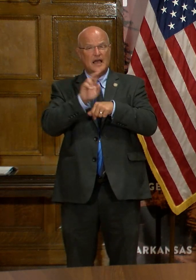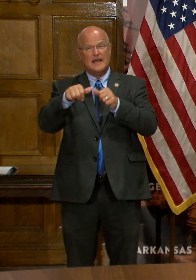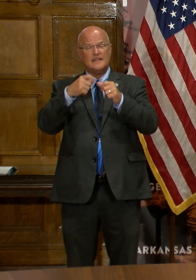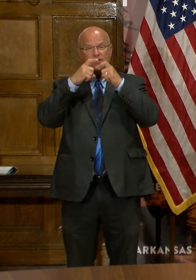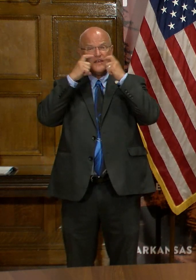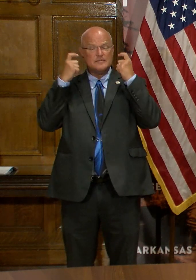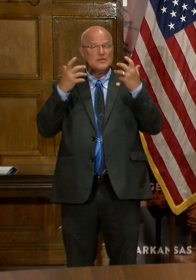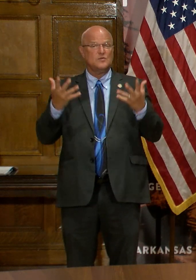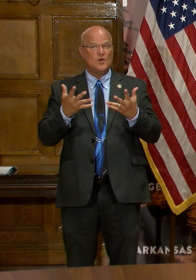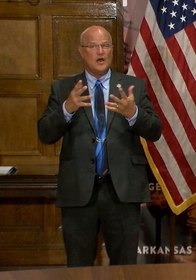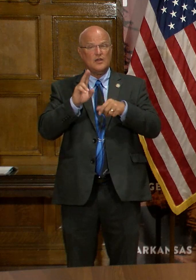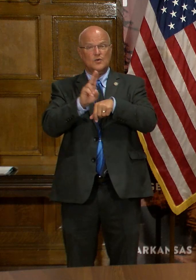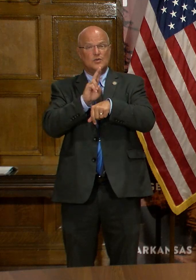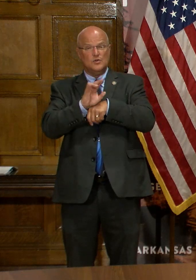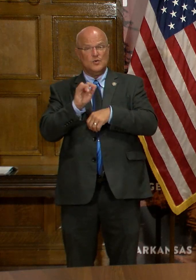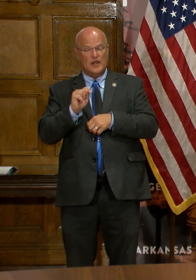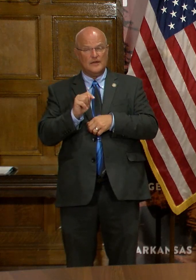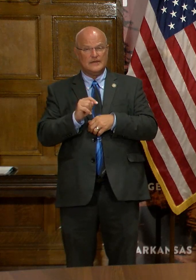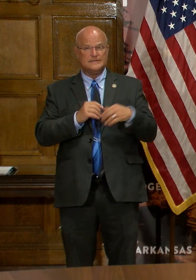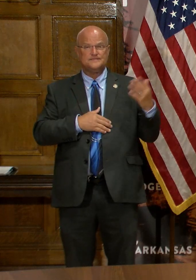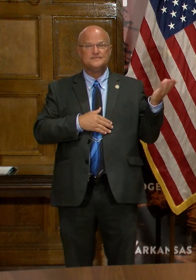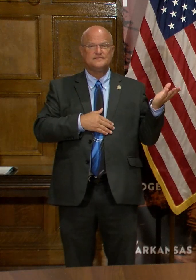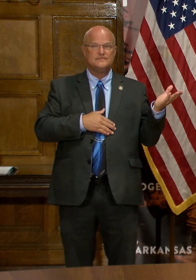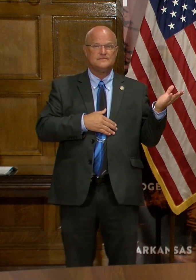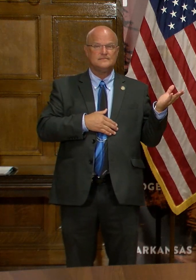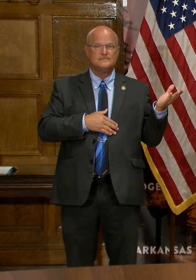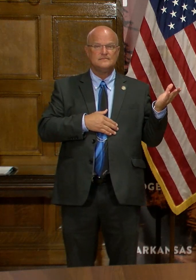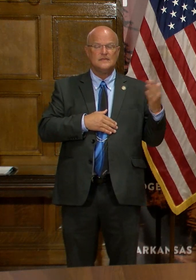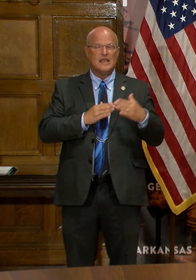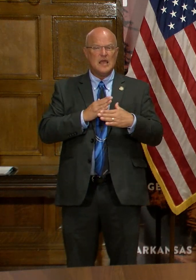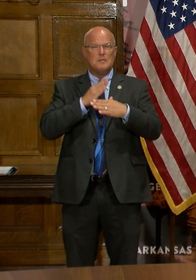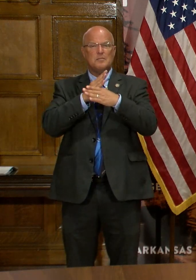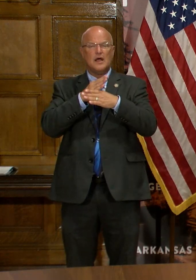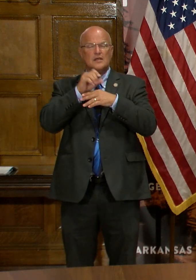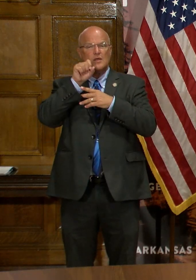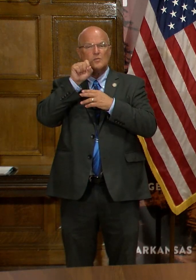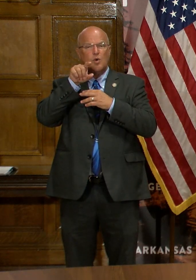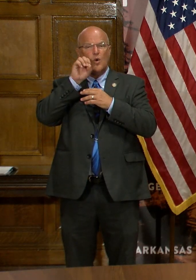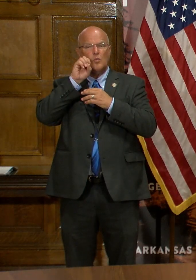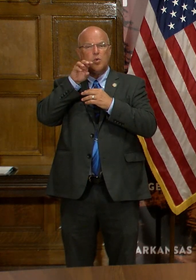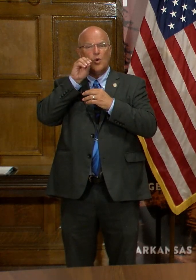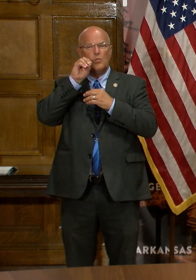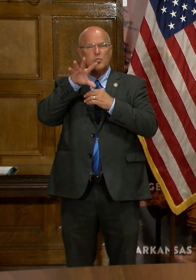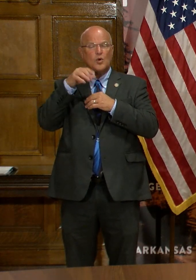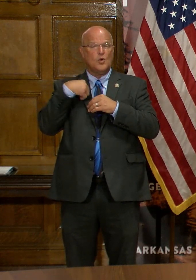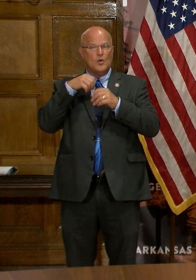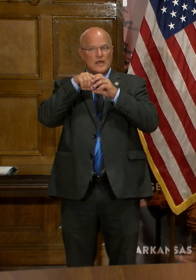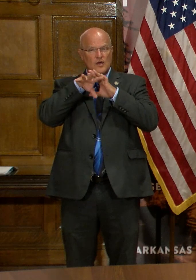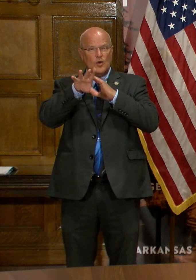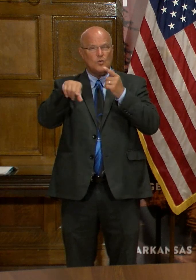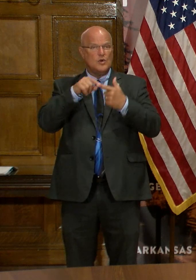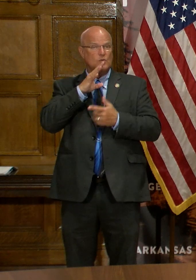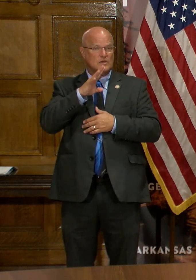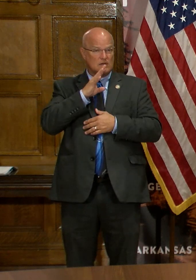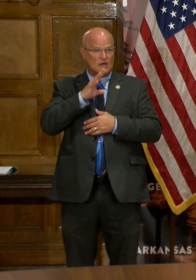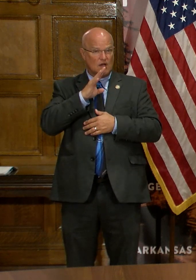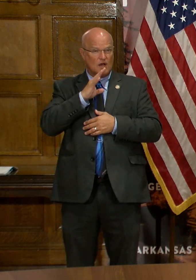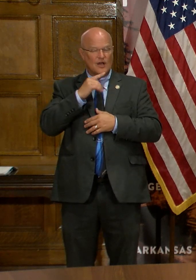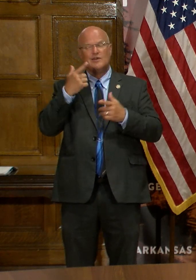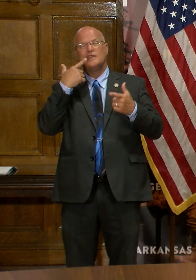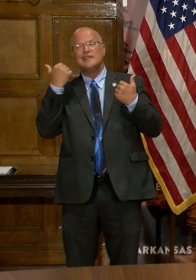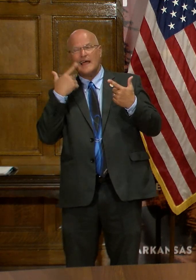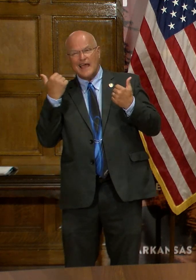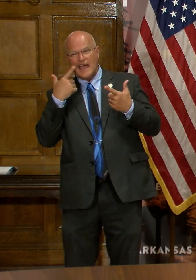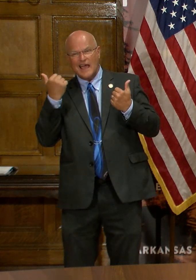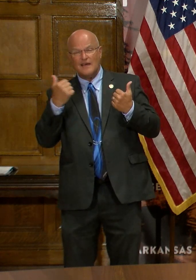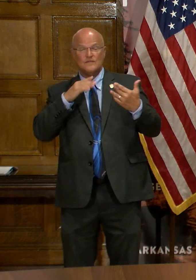face mask is when you wear it, it blocks the puffs of air that we give off when we talk or laugh